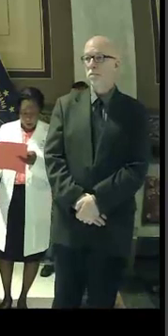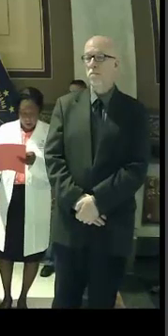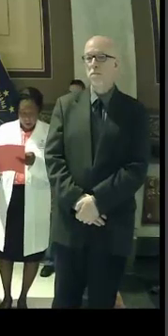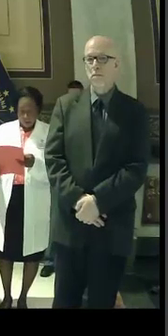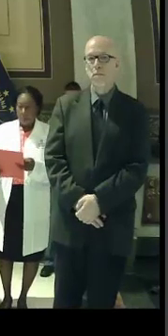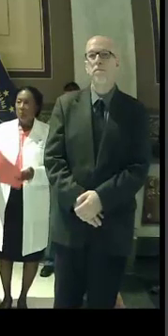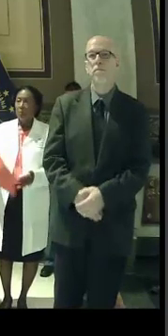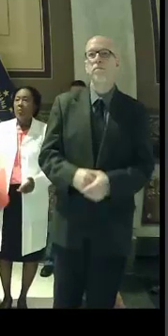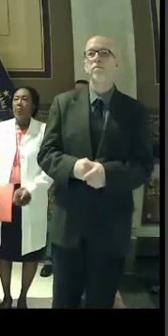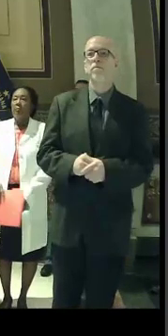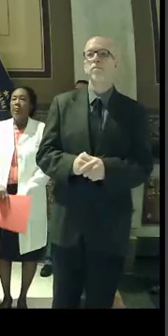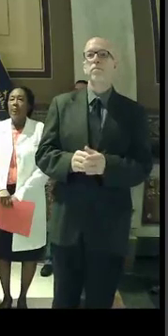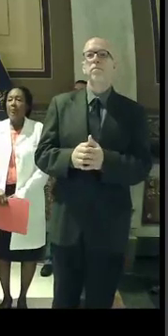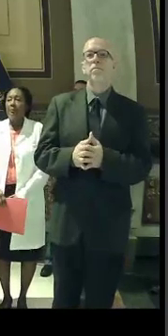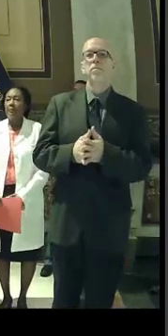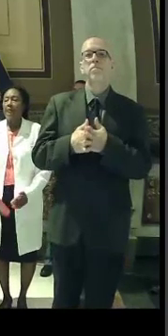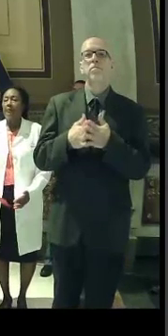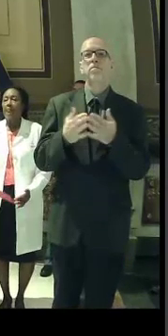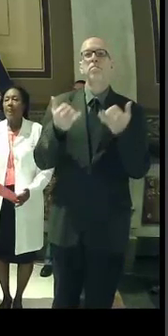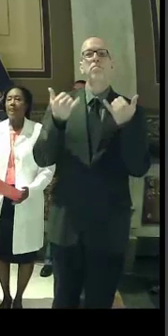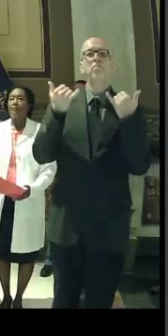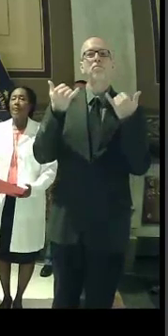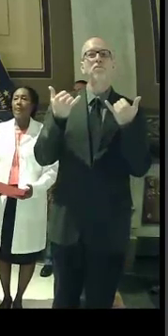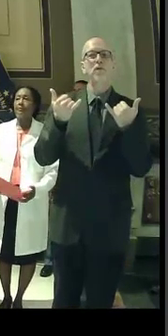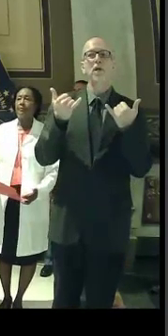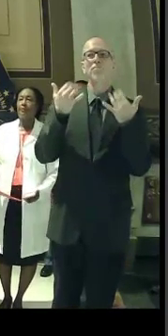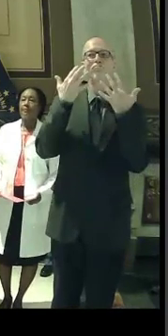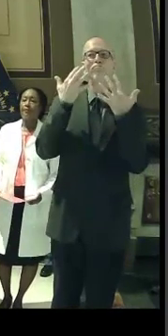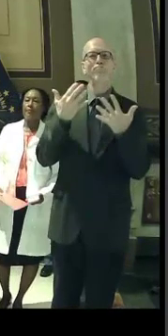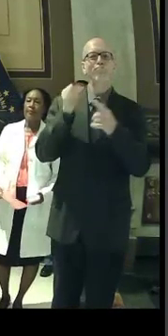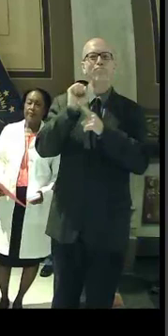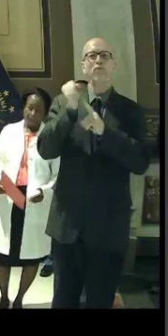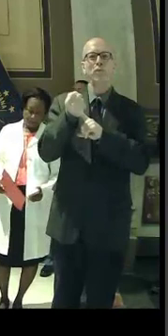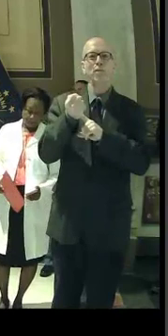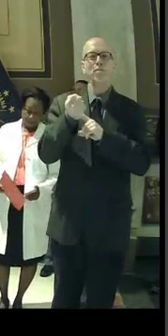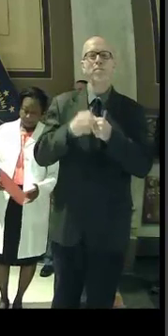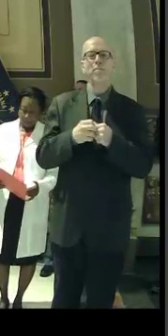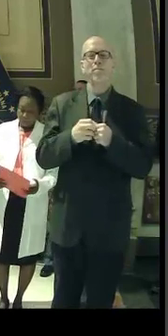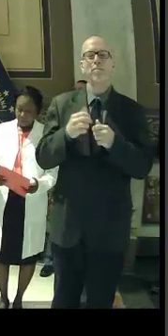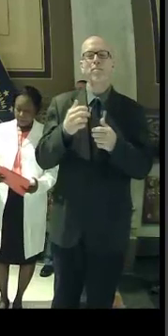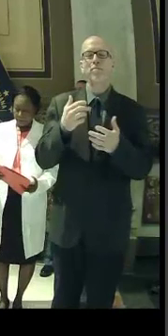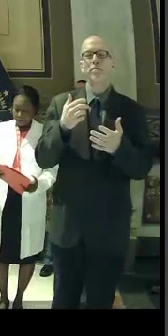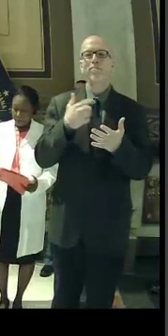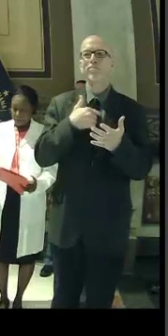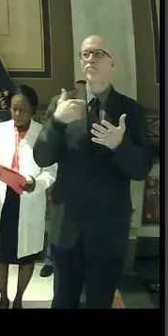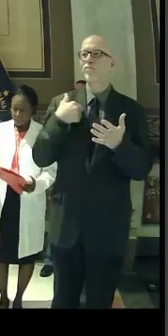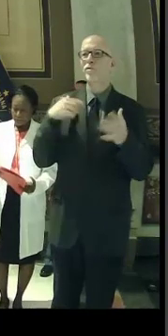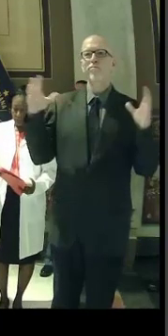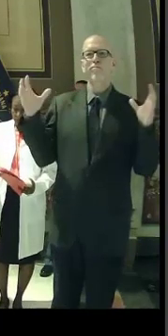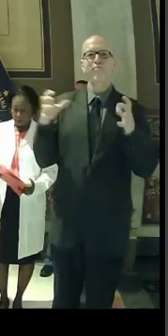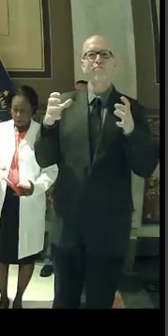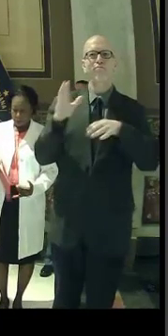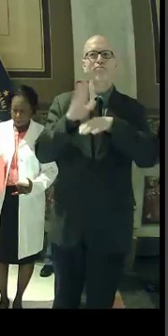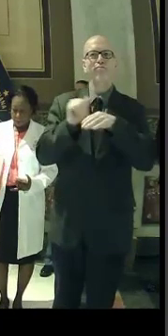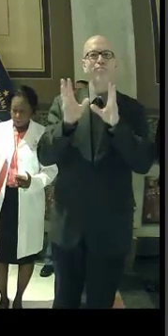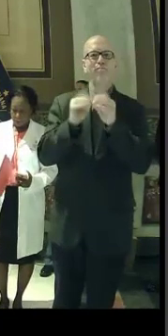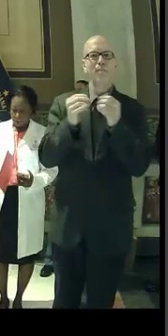It's of somewhat somber circumstance that we're called together at this